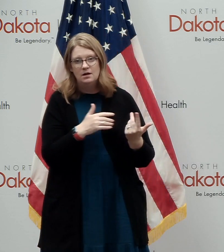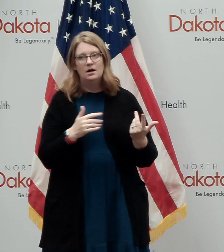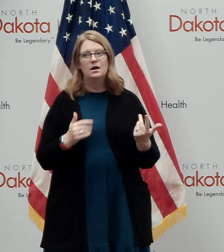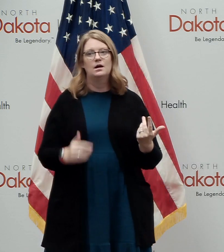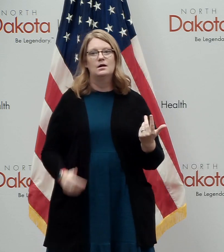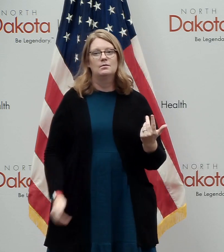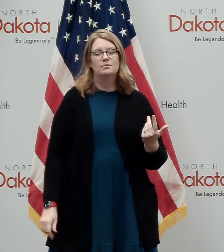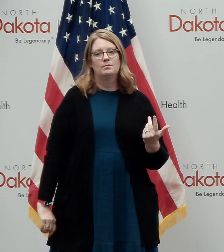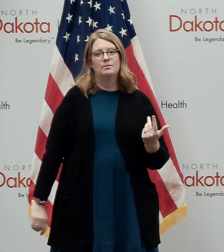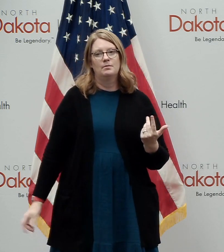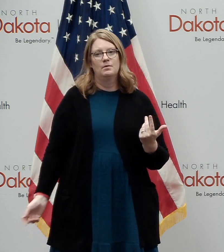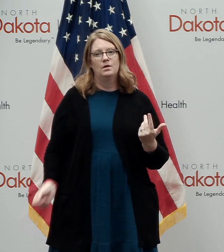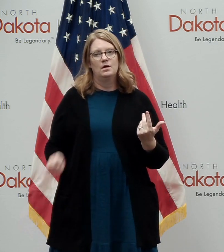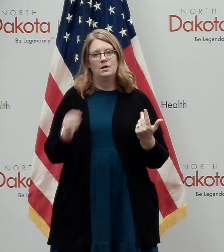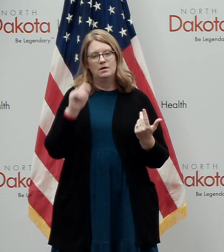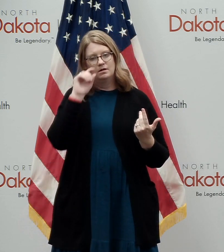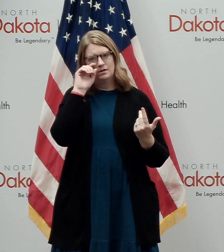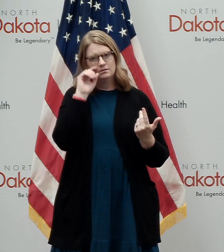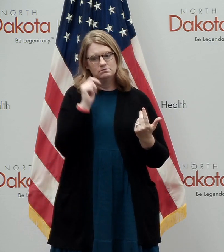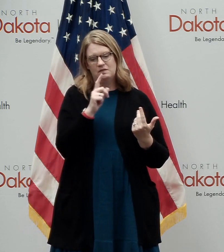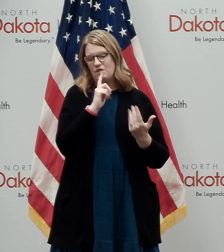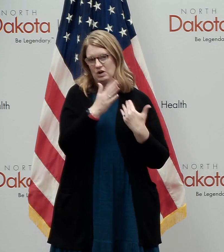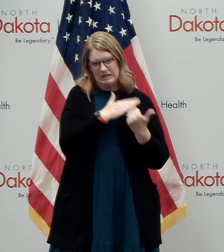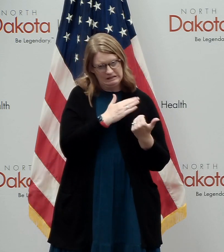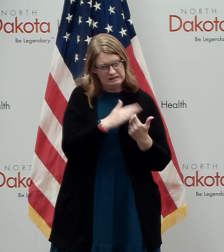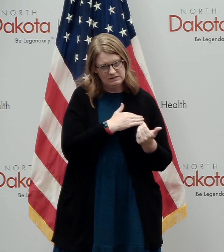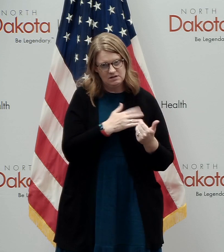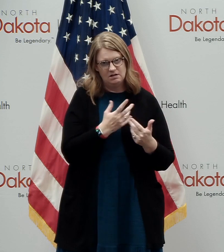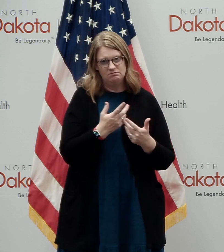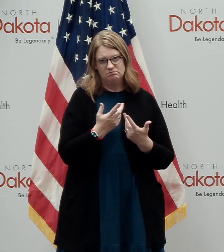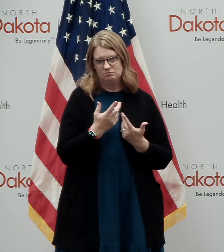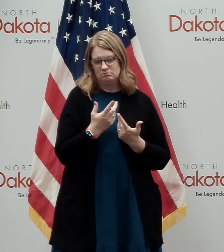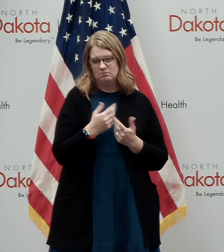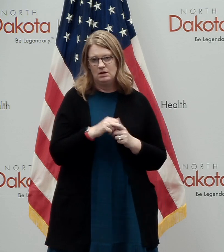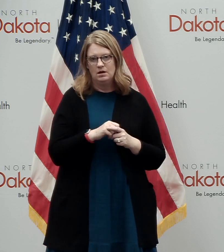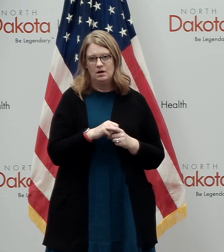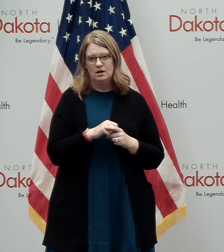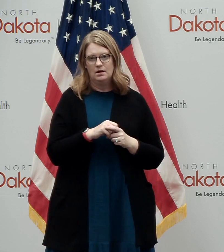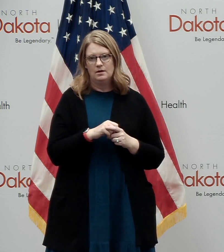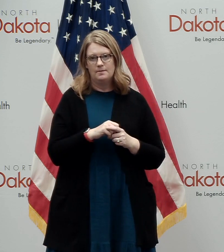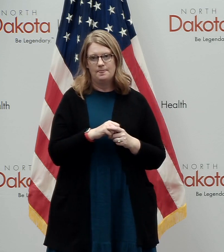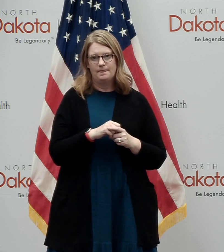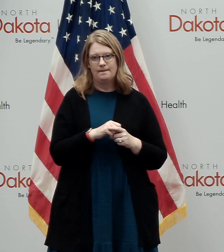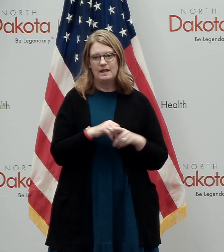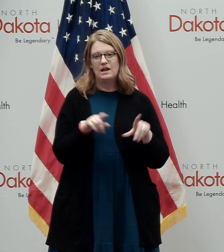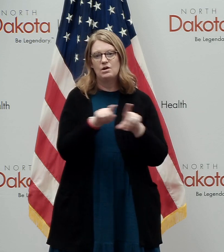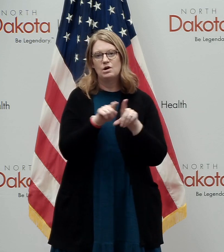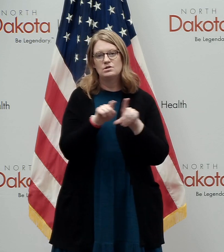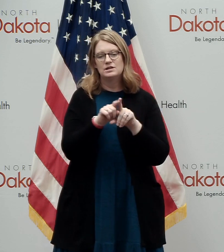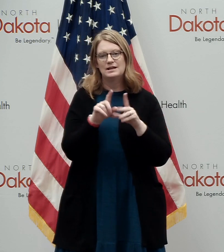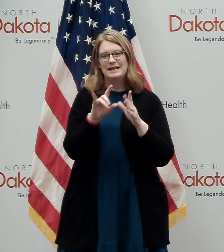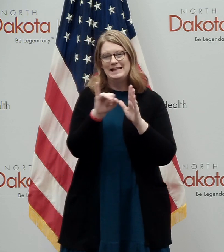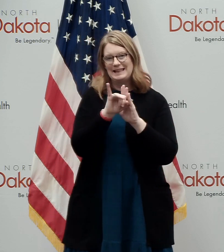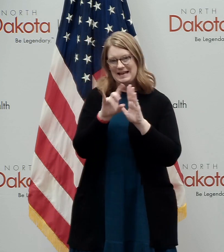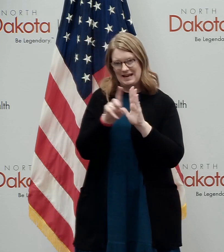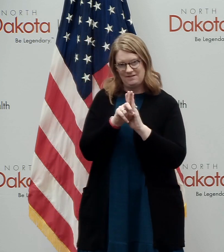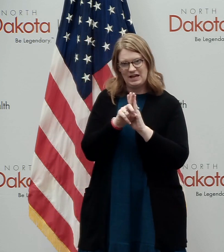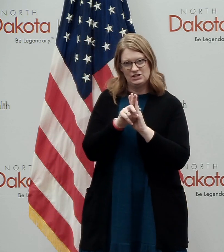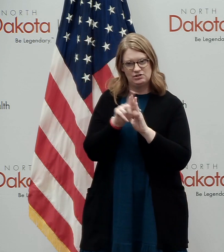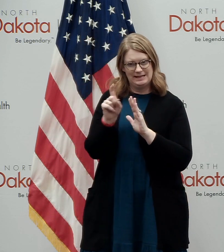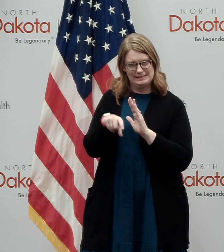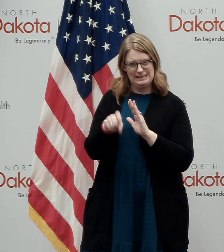the requirements and mainly the identification that is